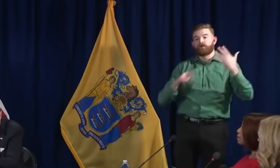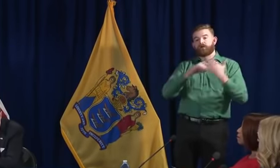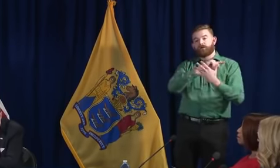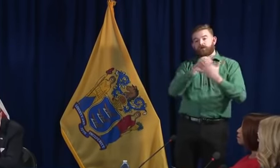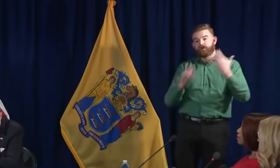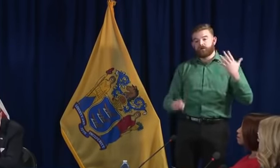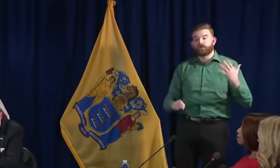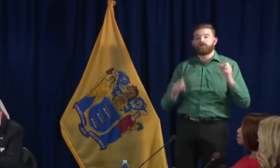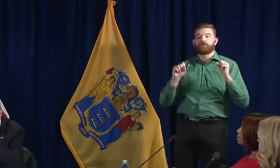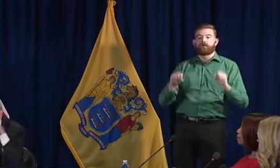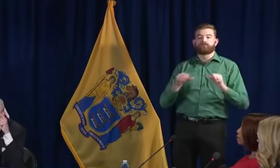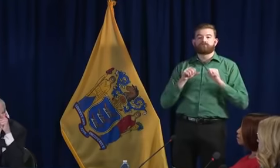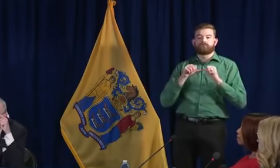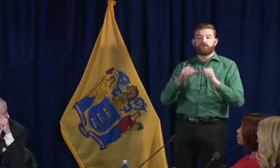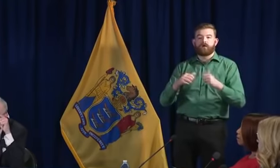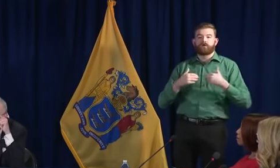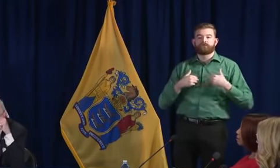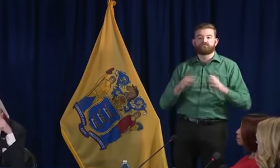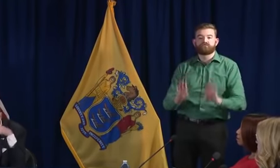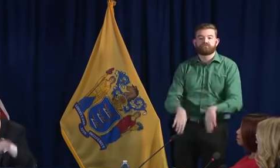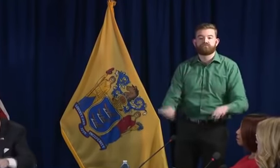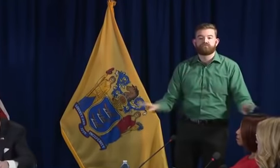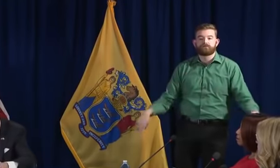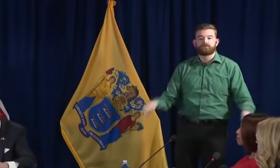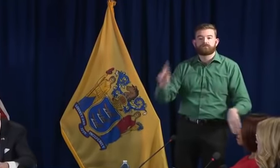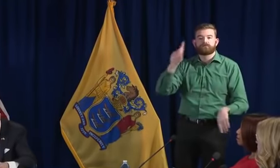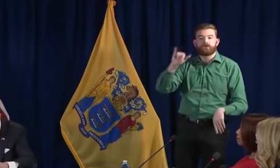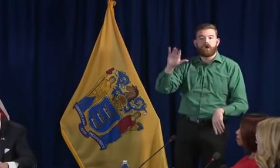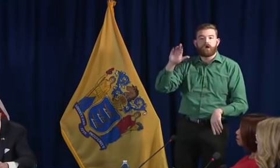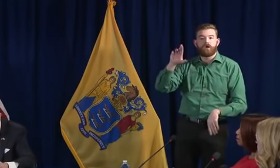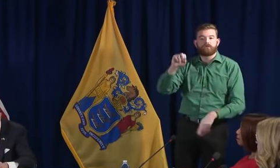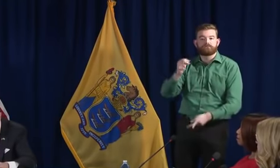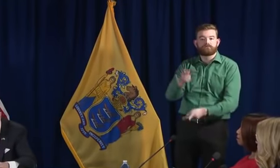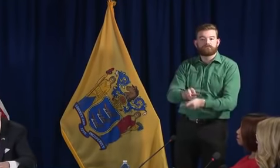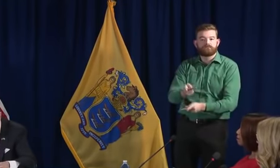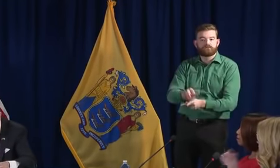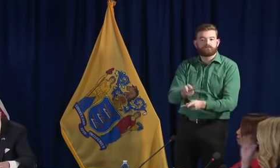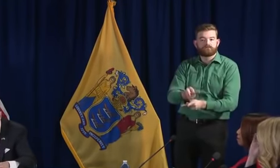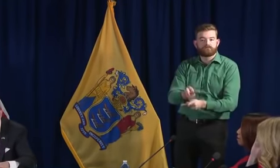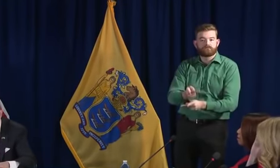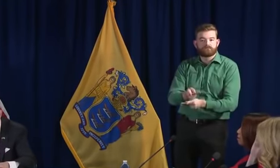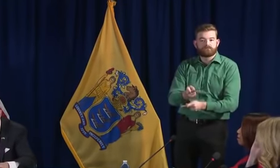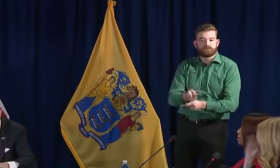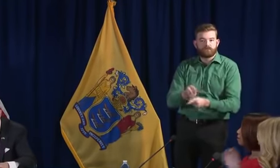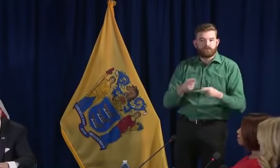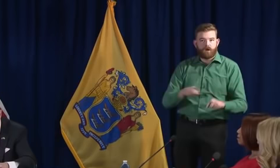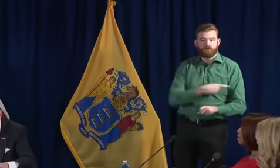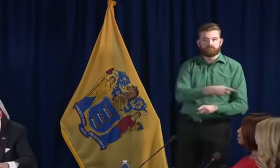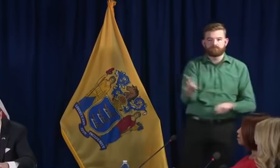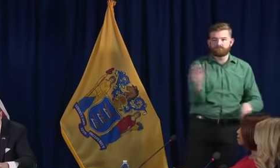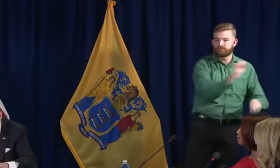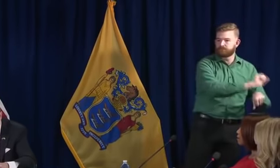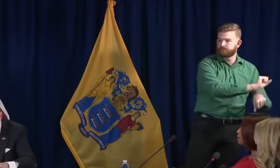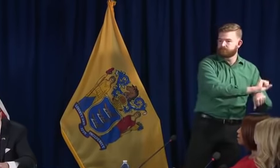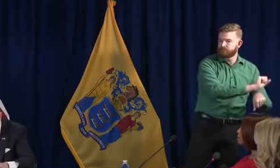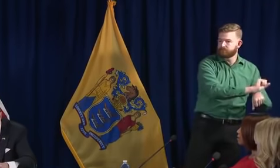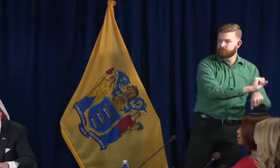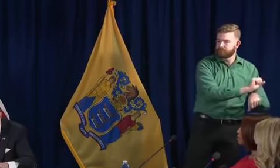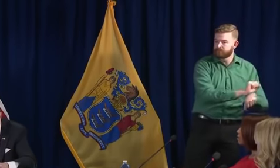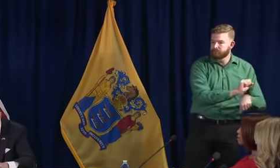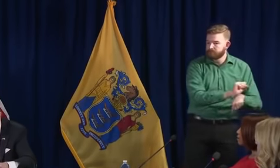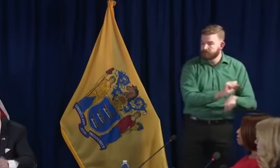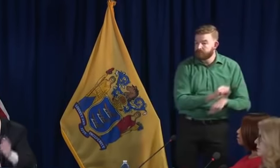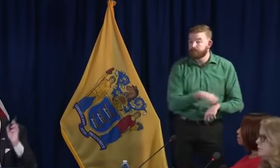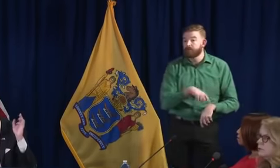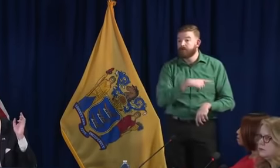they need. Let me say it this way. We need everyone who is part of our frontline army to be able to get to work